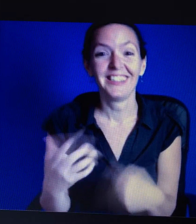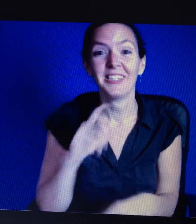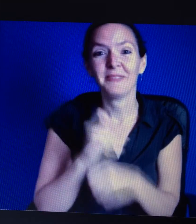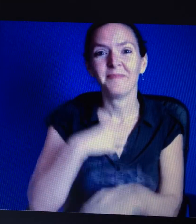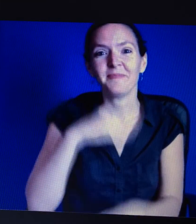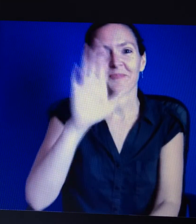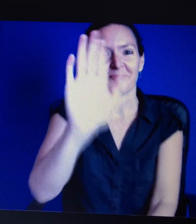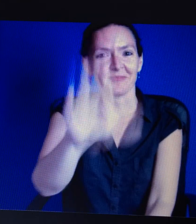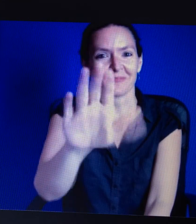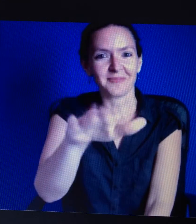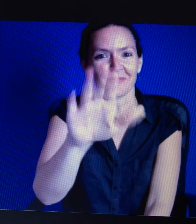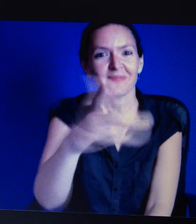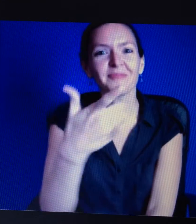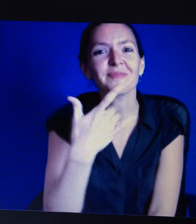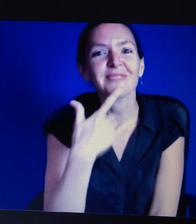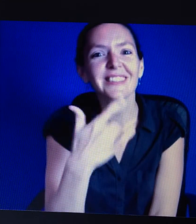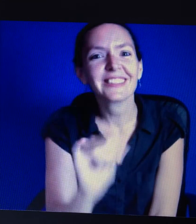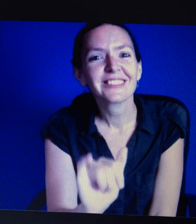this.